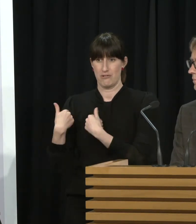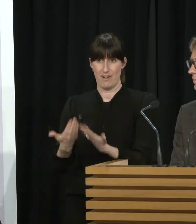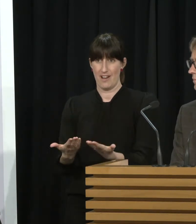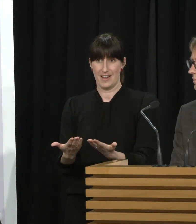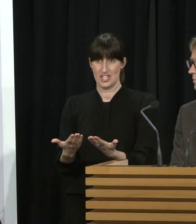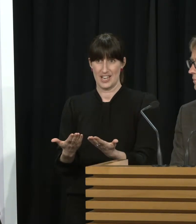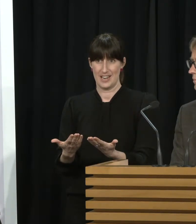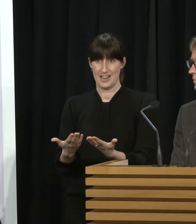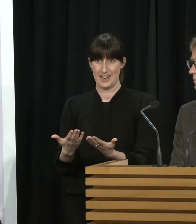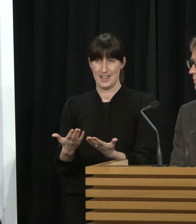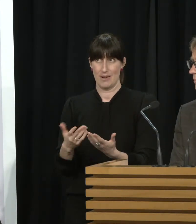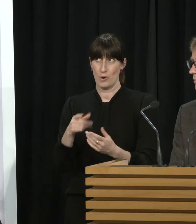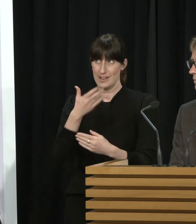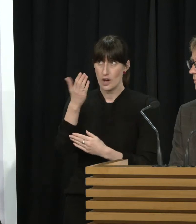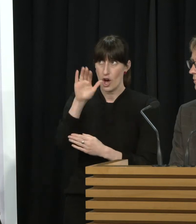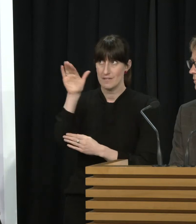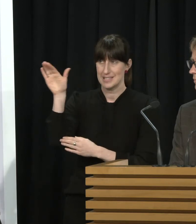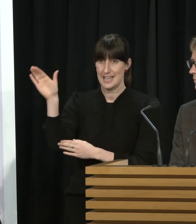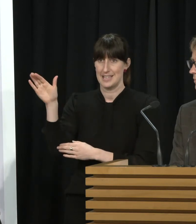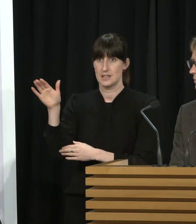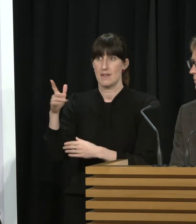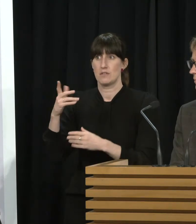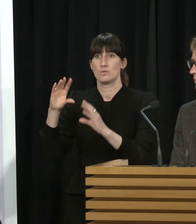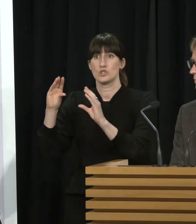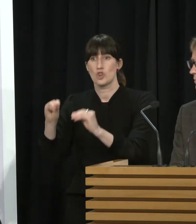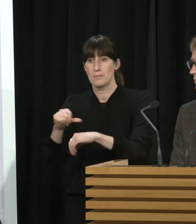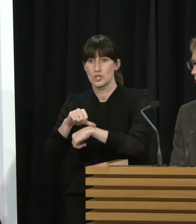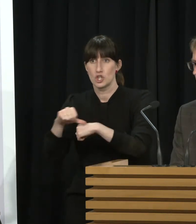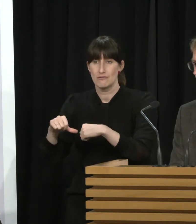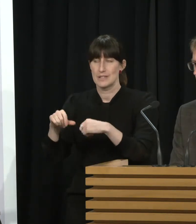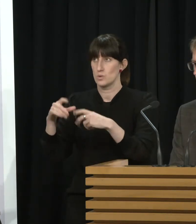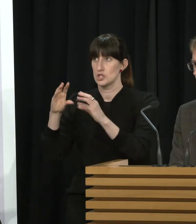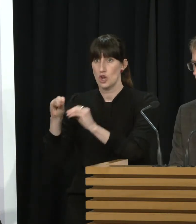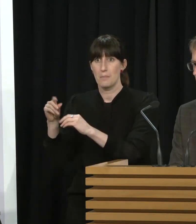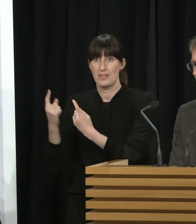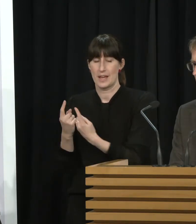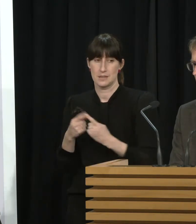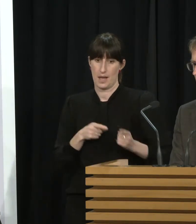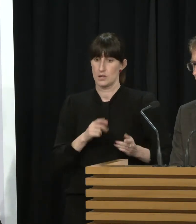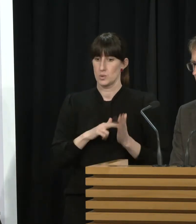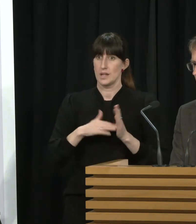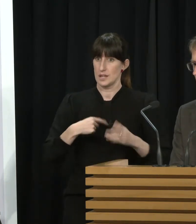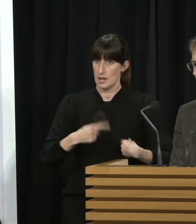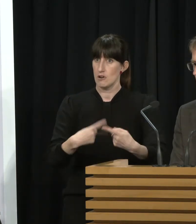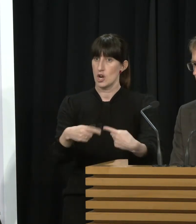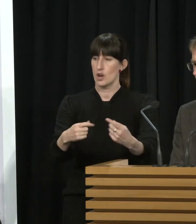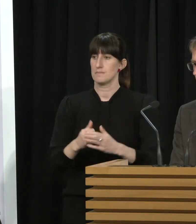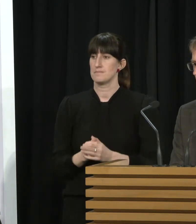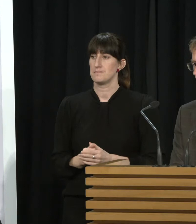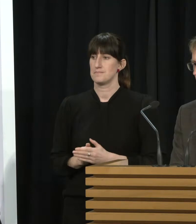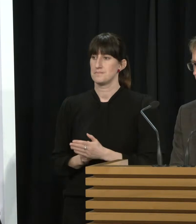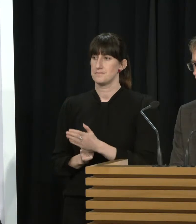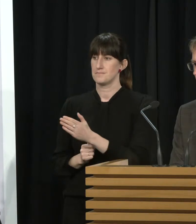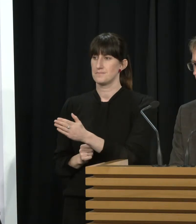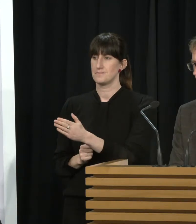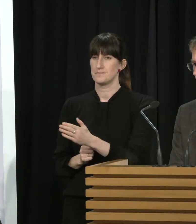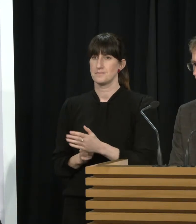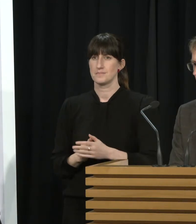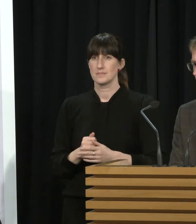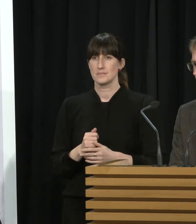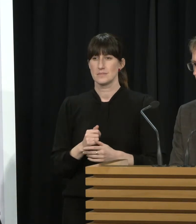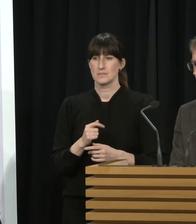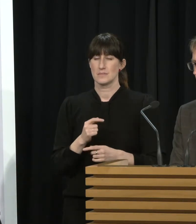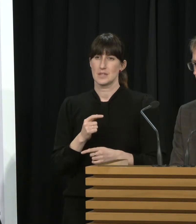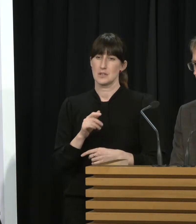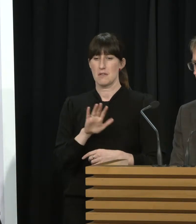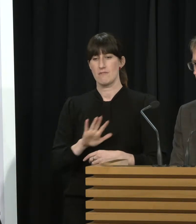I think Dr. Bloomfield has served us very well, and I think his whole team has as well. Derek. There's just shy of 1,500 border workers who are found